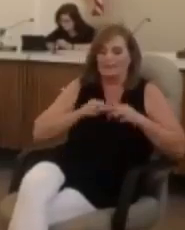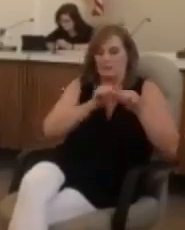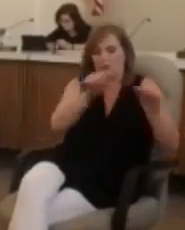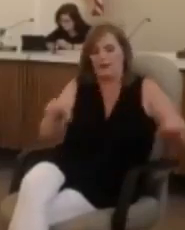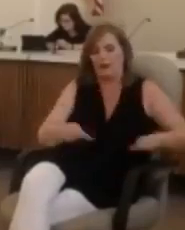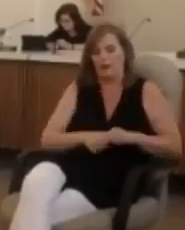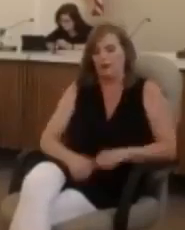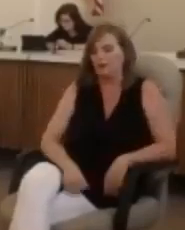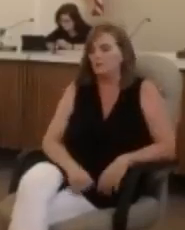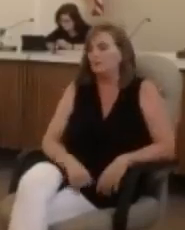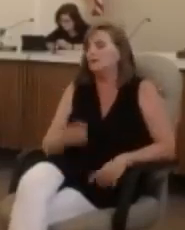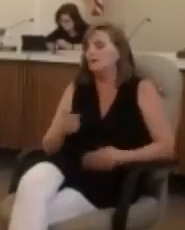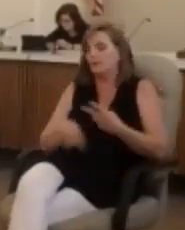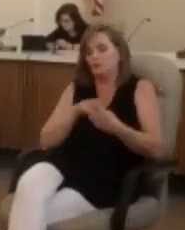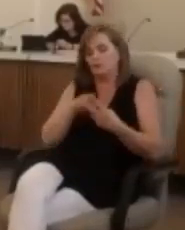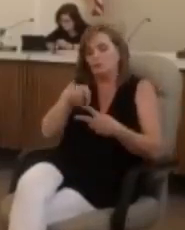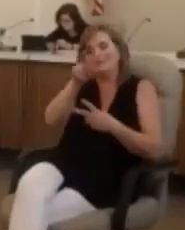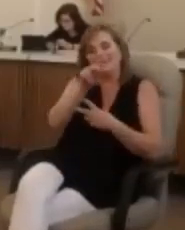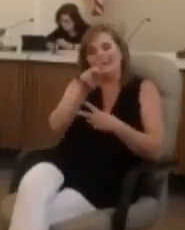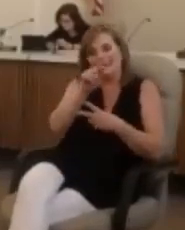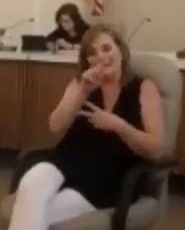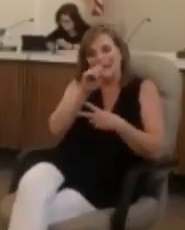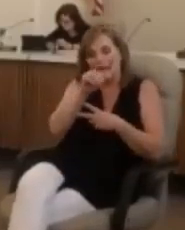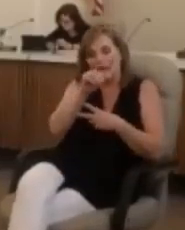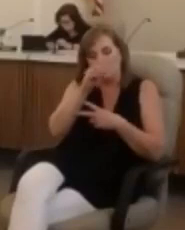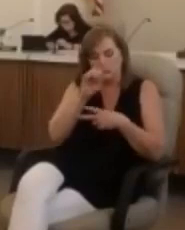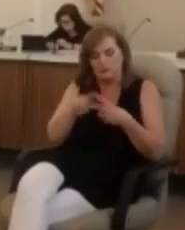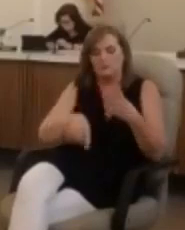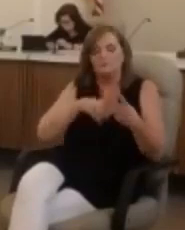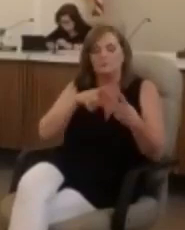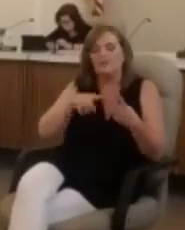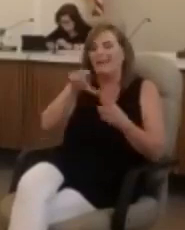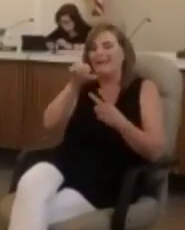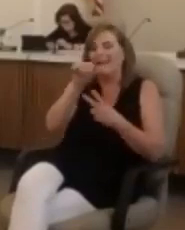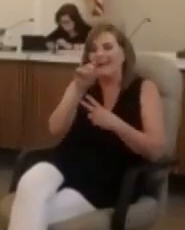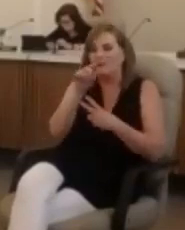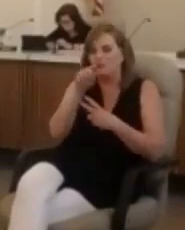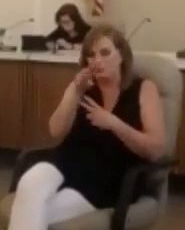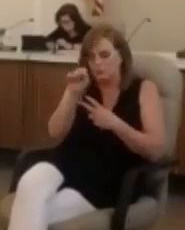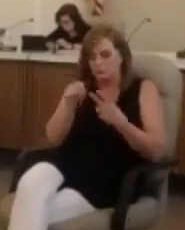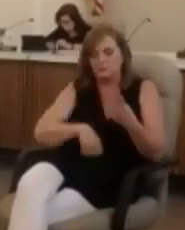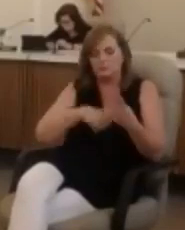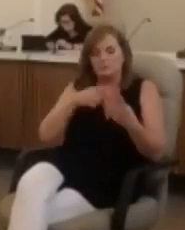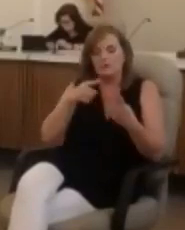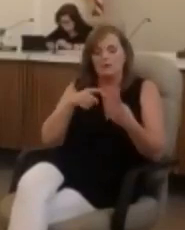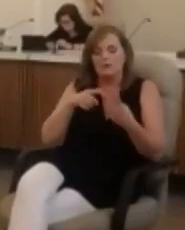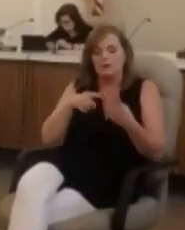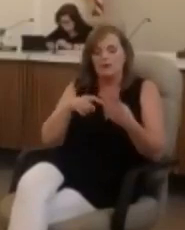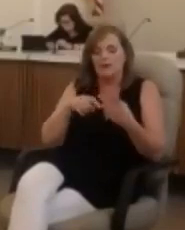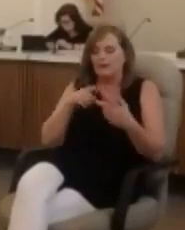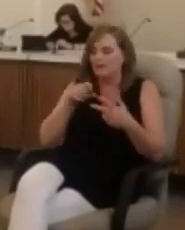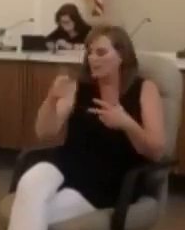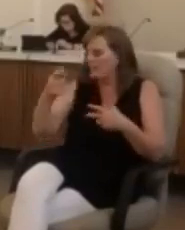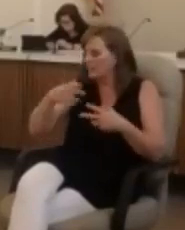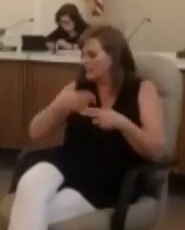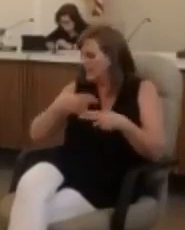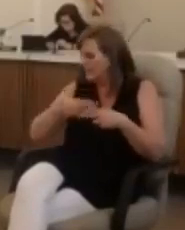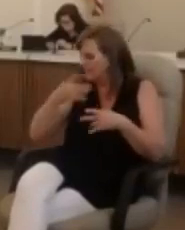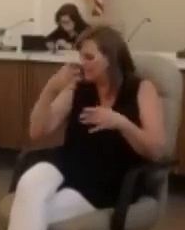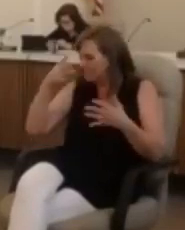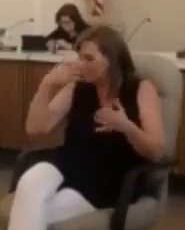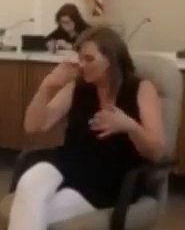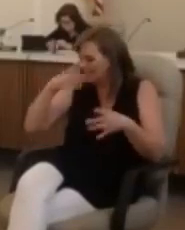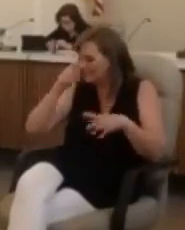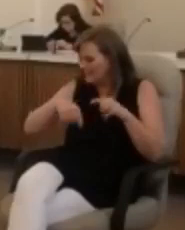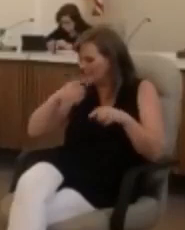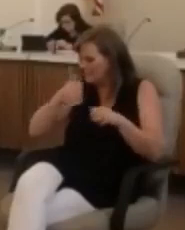Kenwick Park, 1. Andrews Park, 2. And the one I can never remember that Craig always reminds